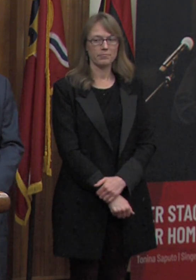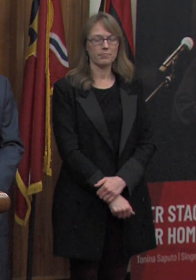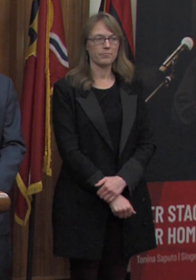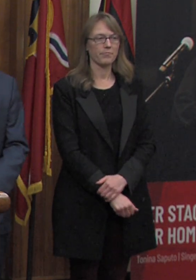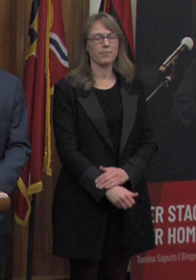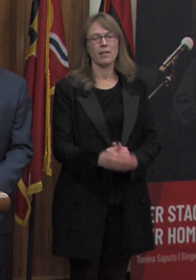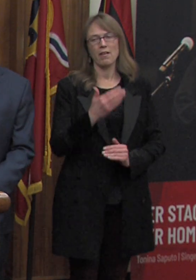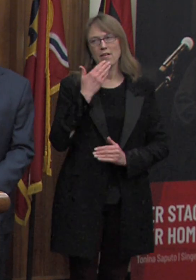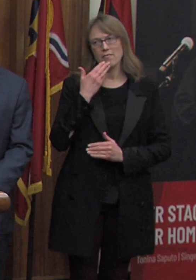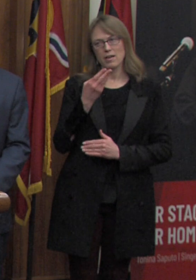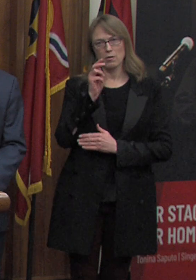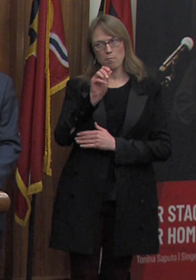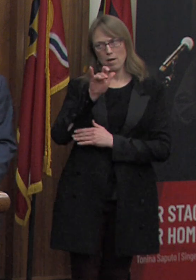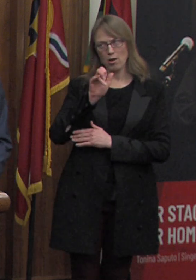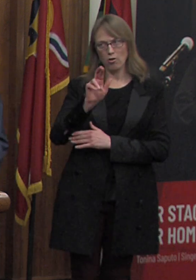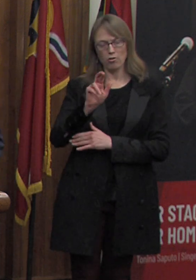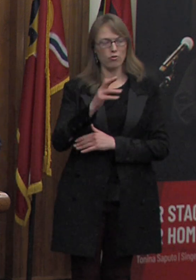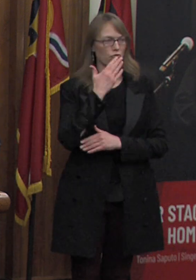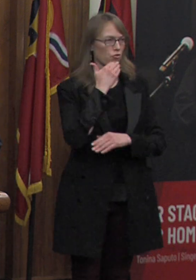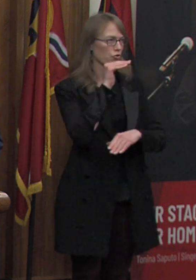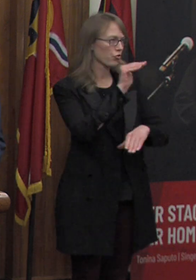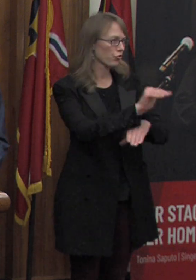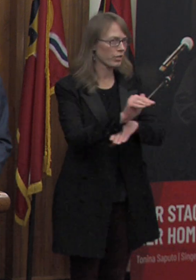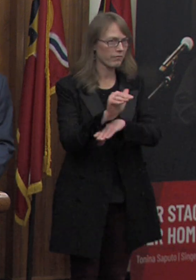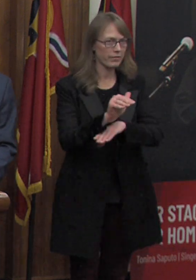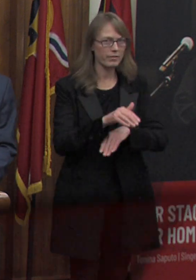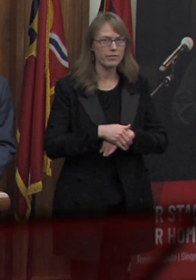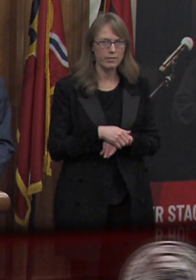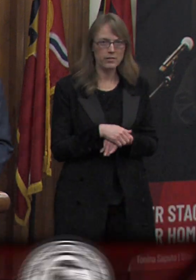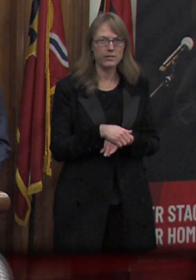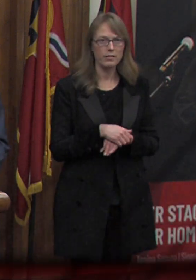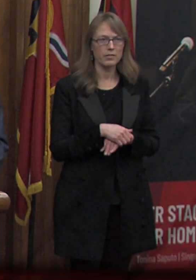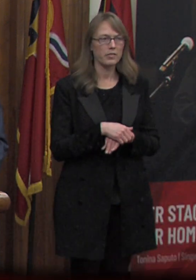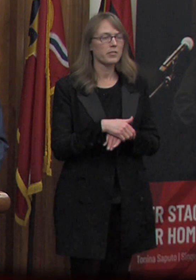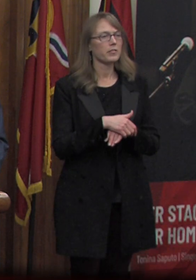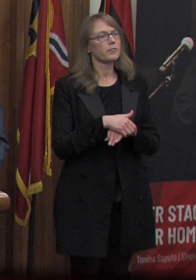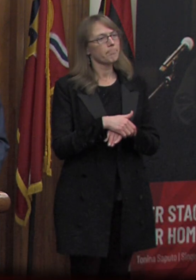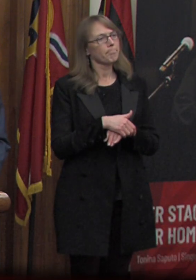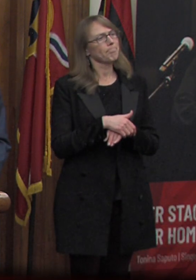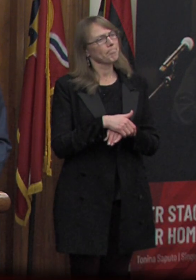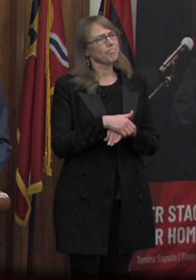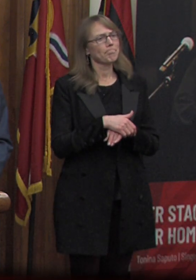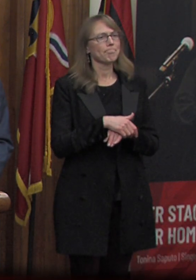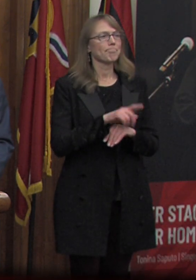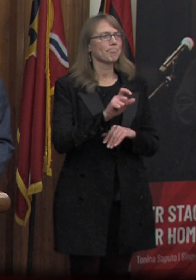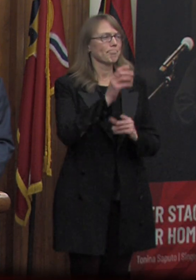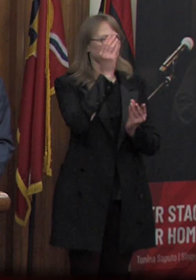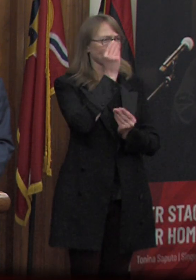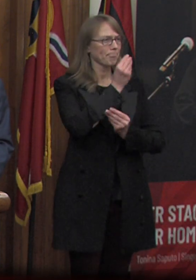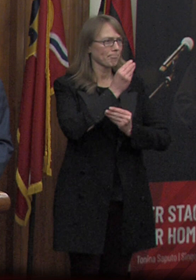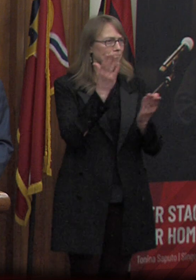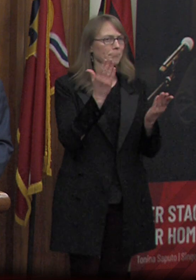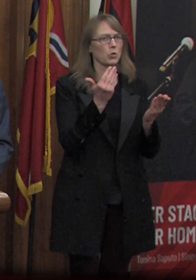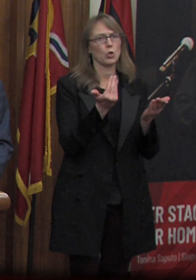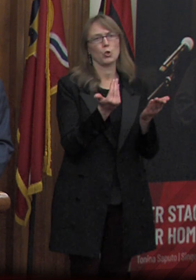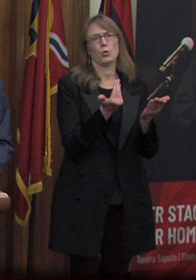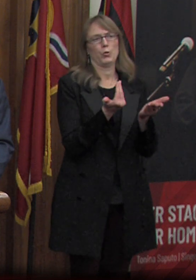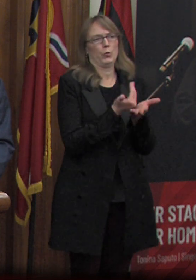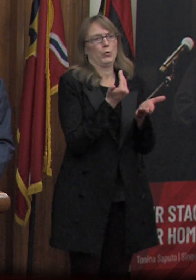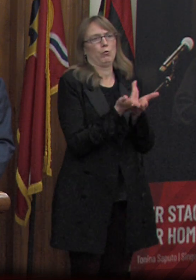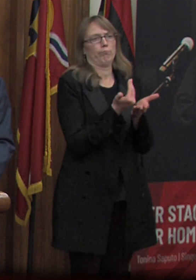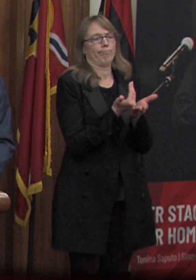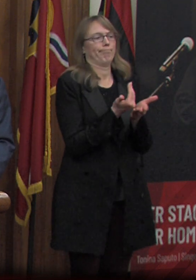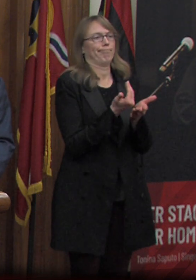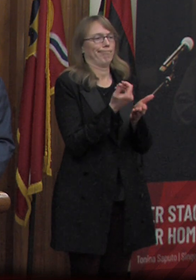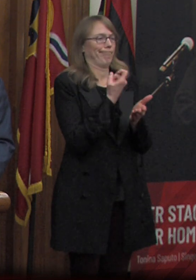All right, thank you, Mayor. Good evening, everyone. Today we're here to inform you about a new development, which is we have the city of St.